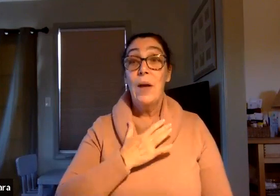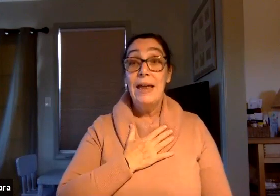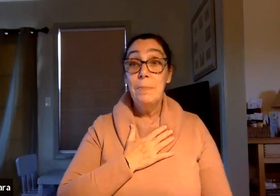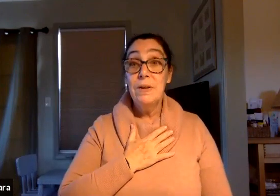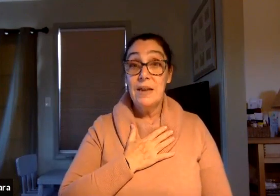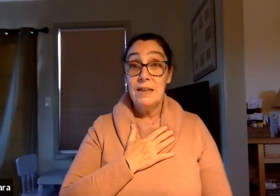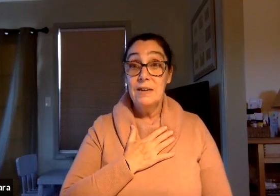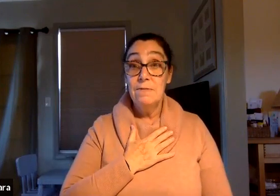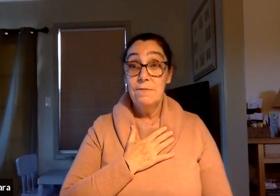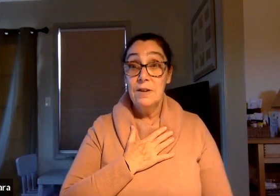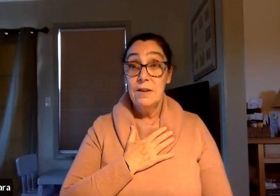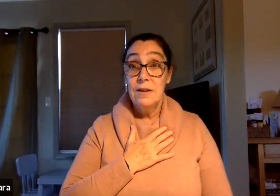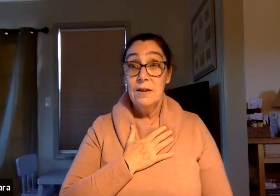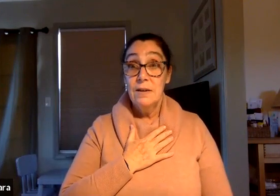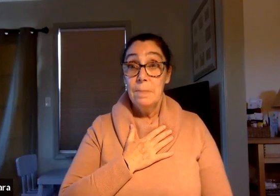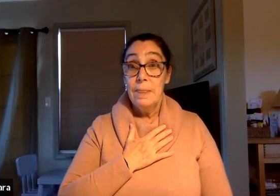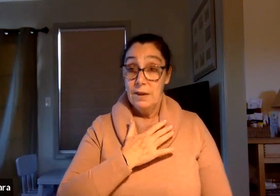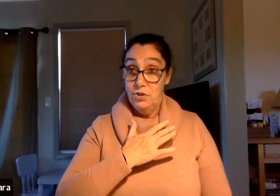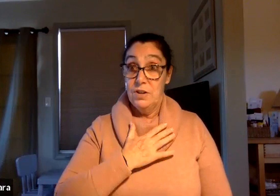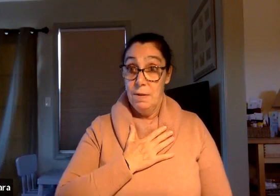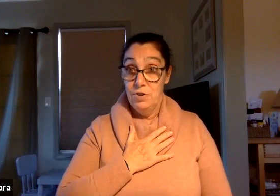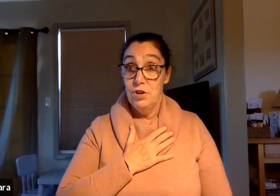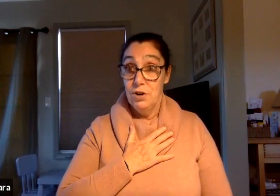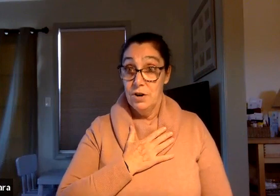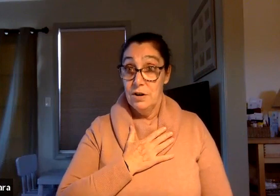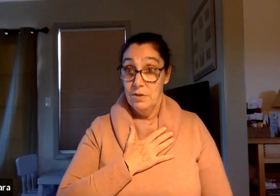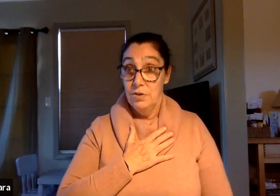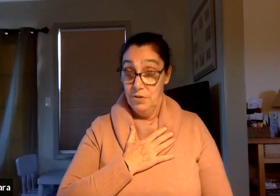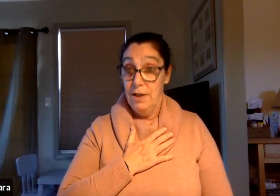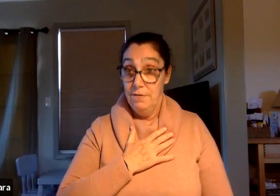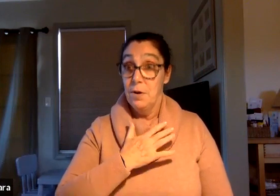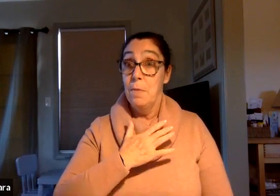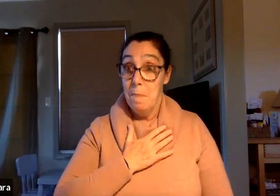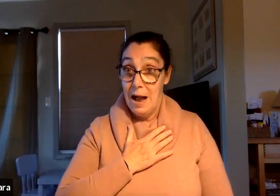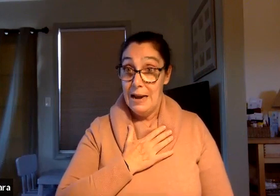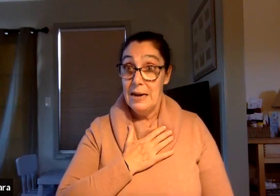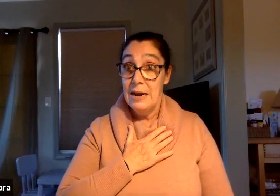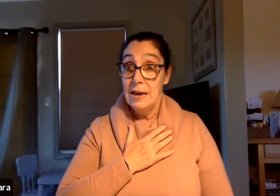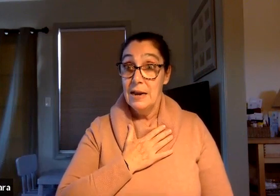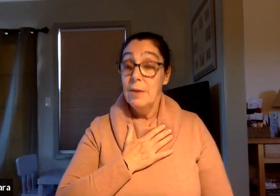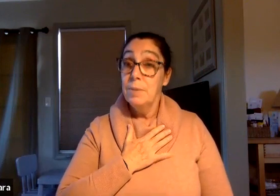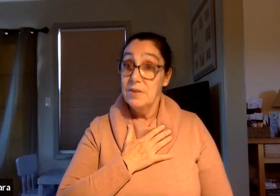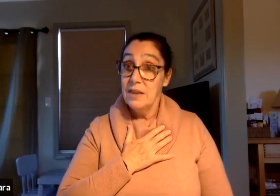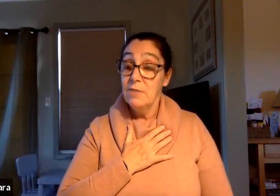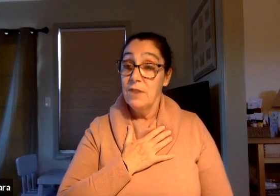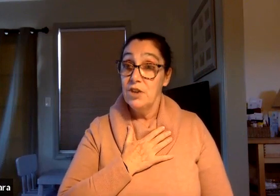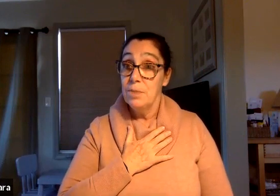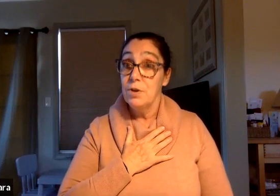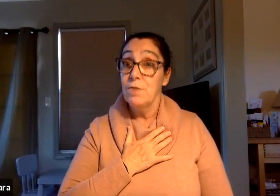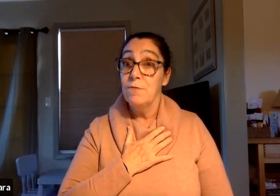any possessive just comes to yourself. So mine, possessive hand shapes are